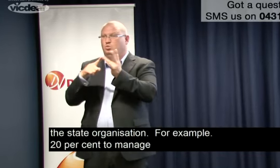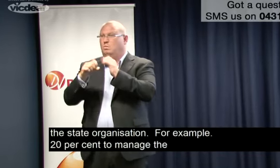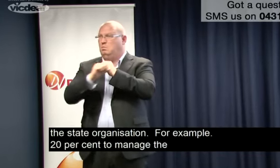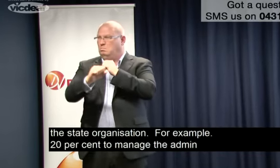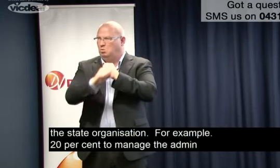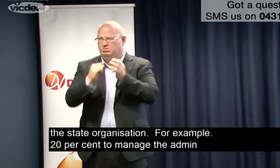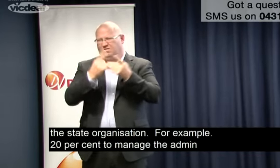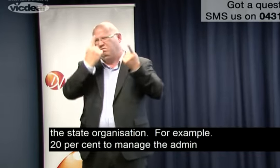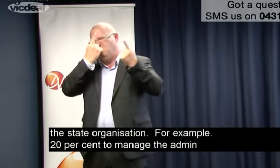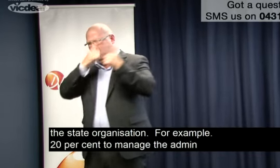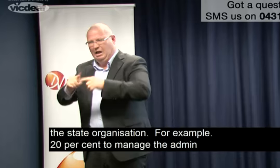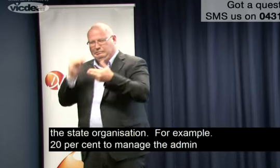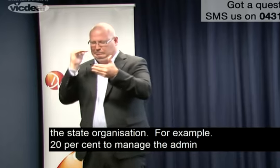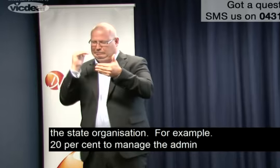process, another 5%